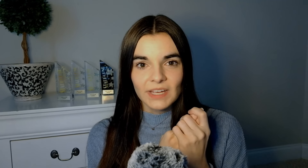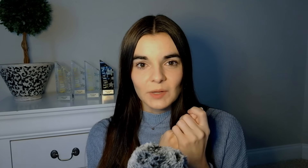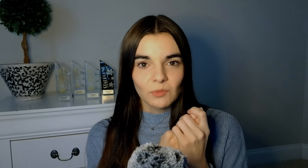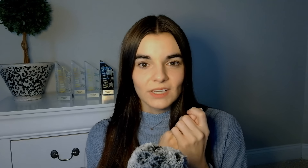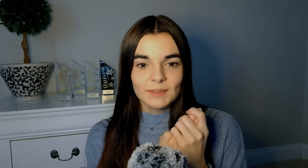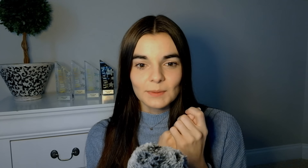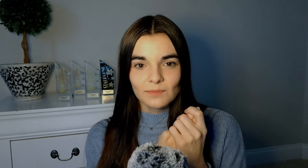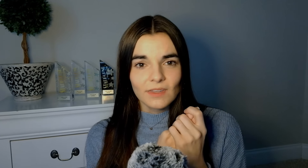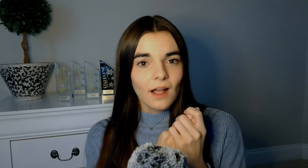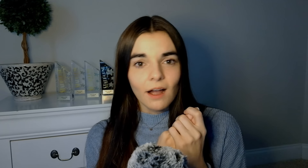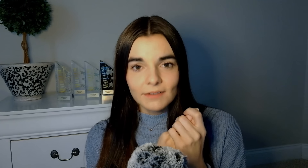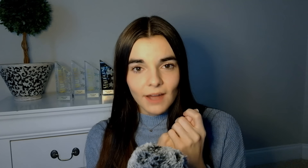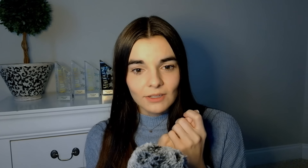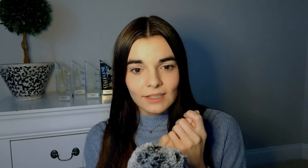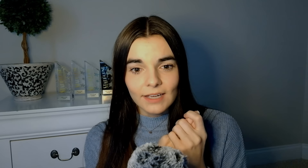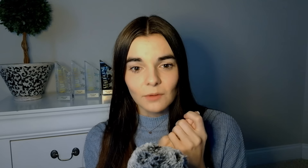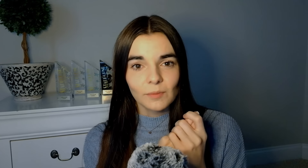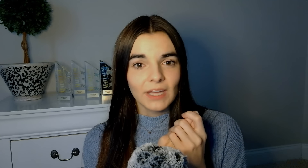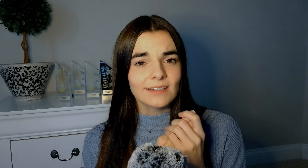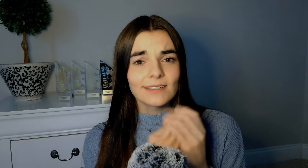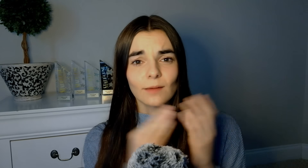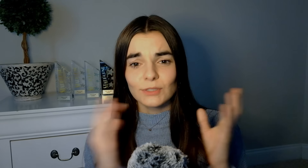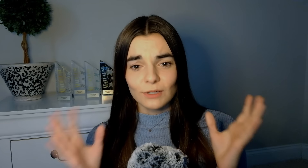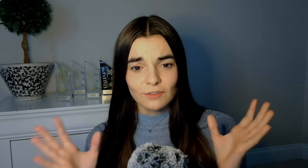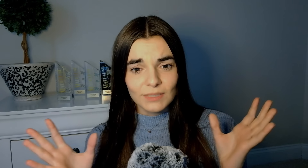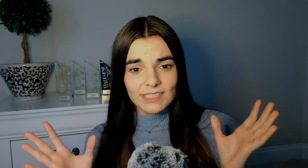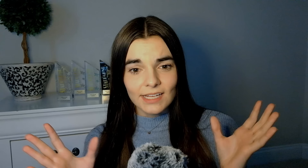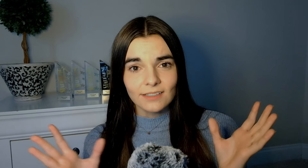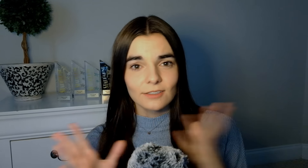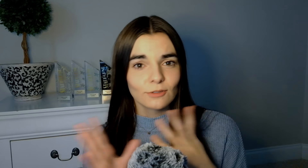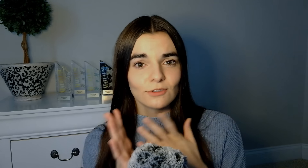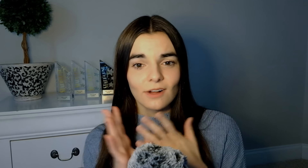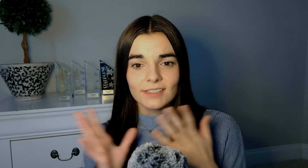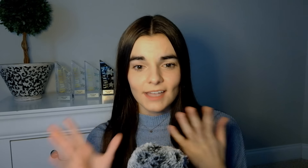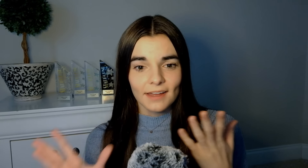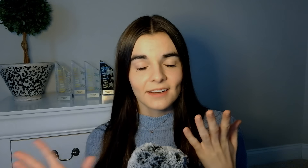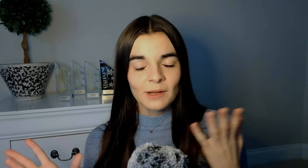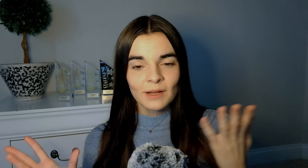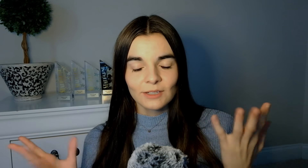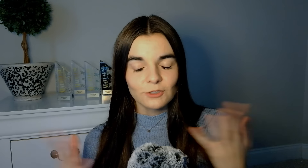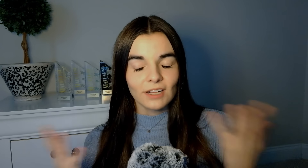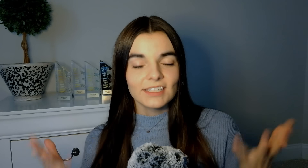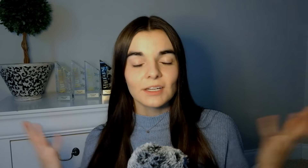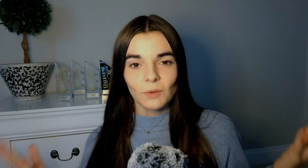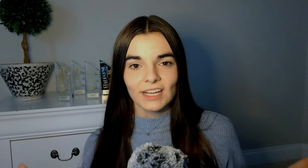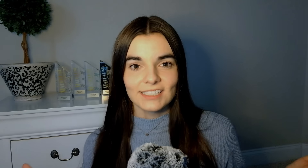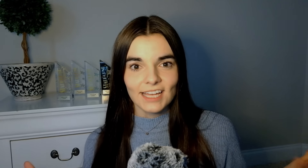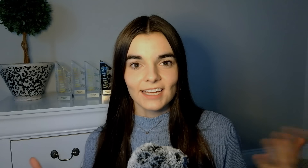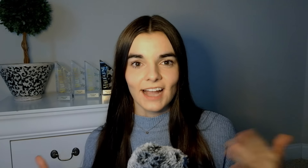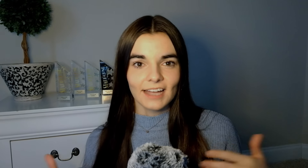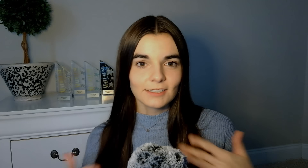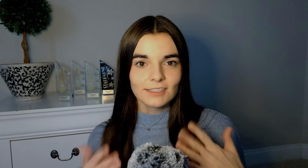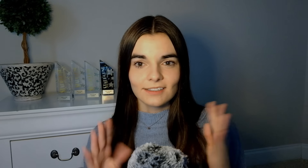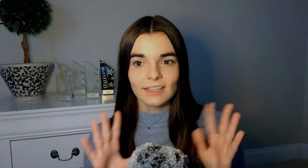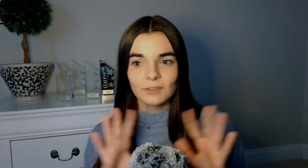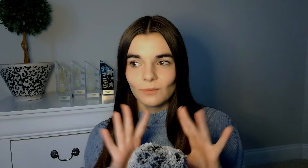But undoubtedly I will make some sort of mistakes, so do not take what I say as like what